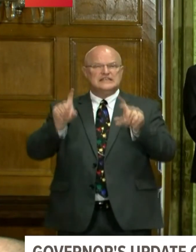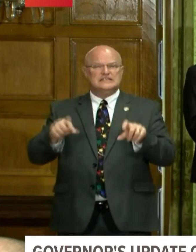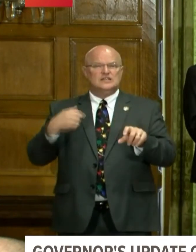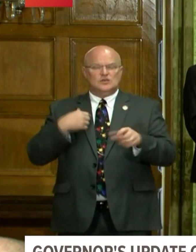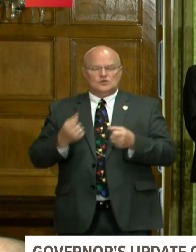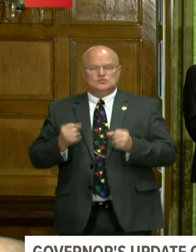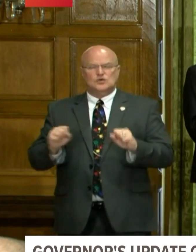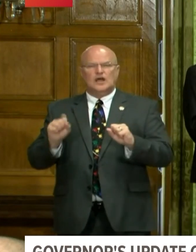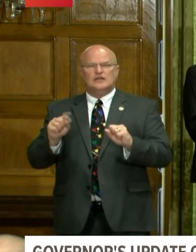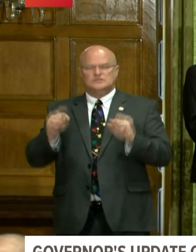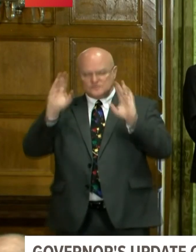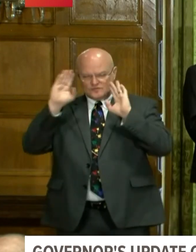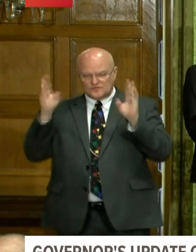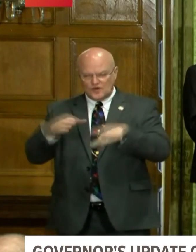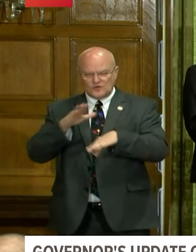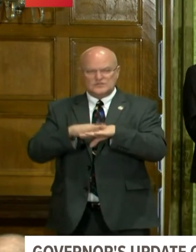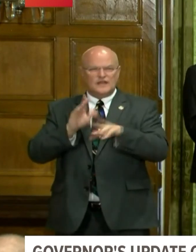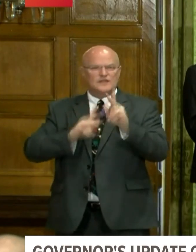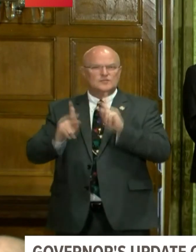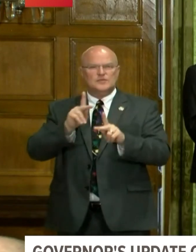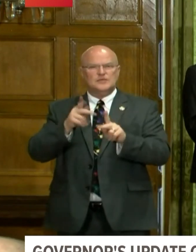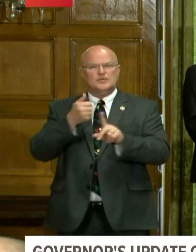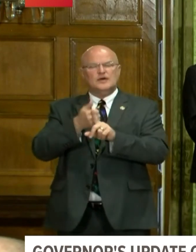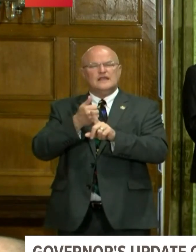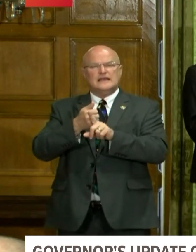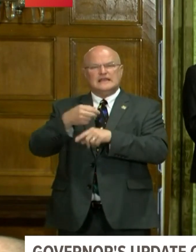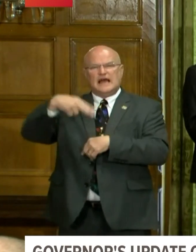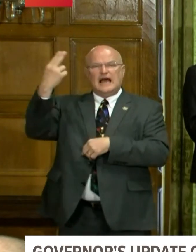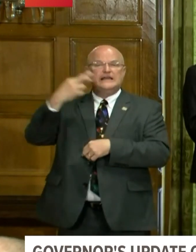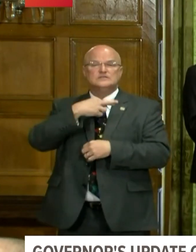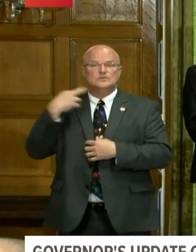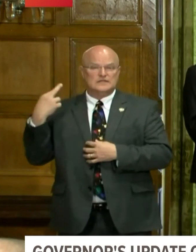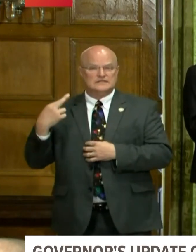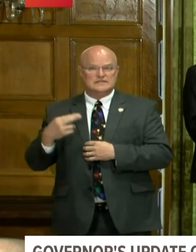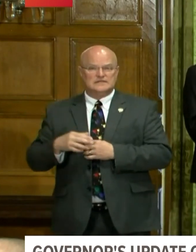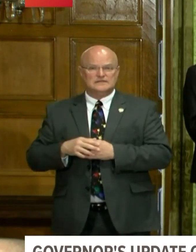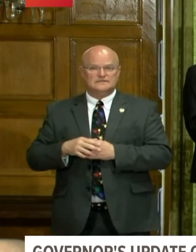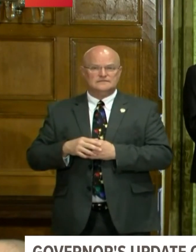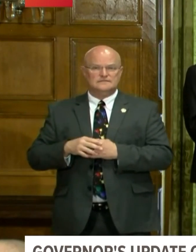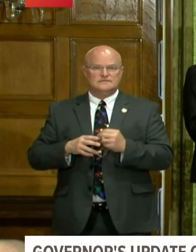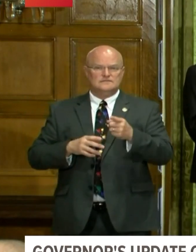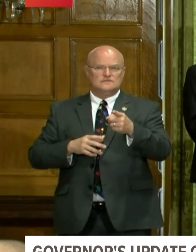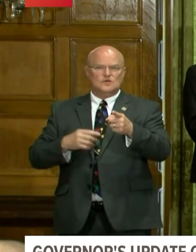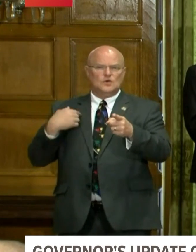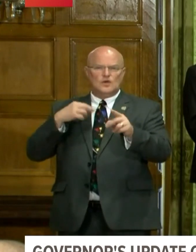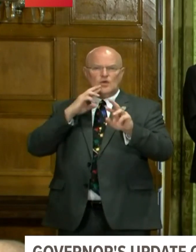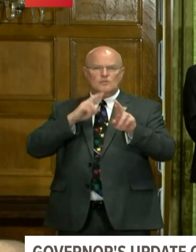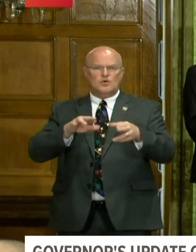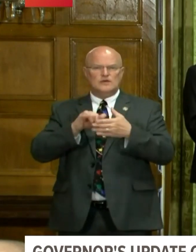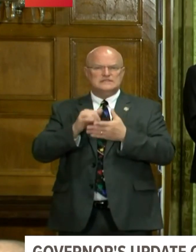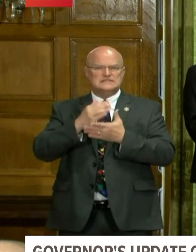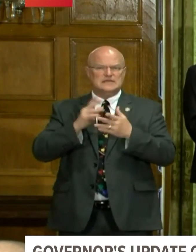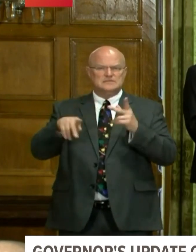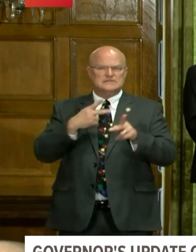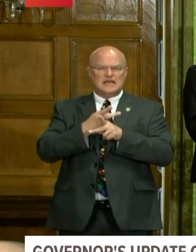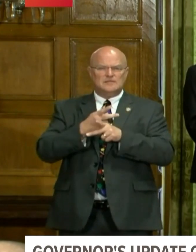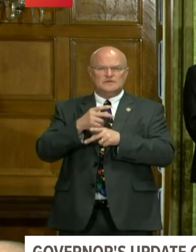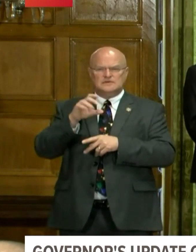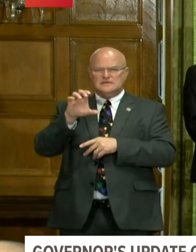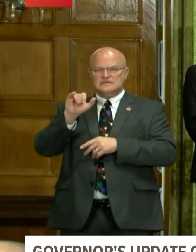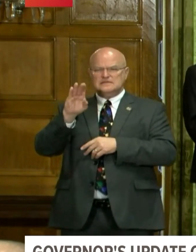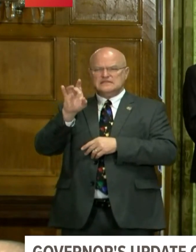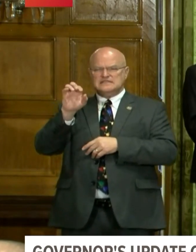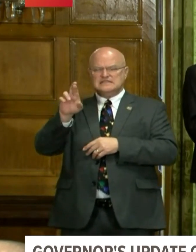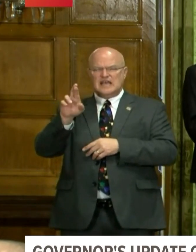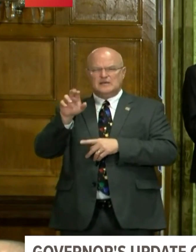we were trying to focus on those who were at the highest risk. We're getting some reports that there was some type of cyber attack